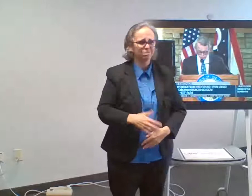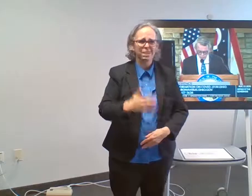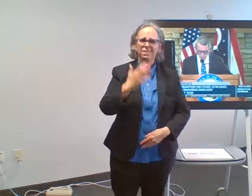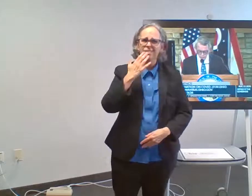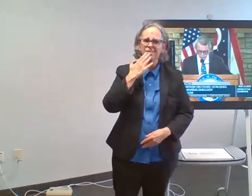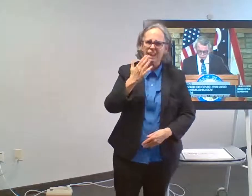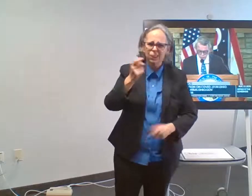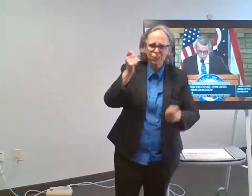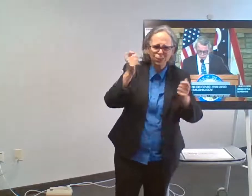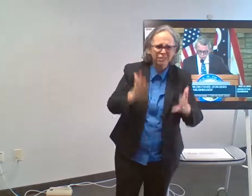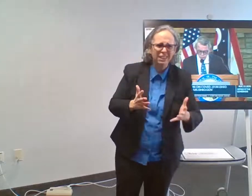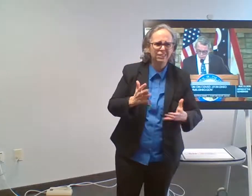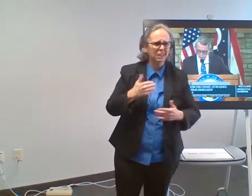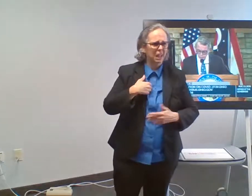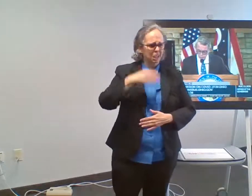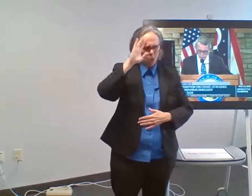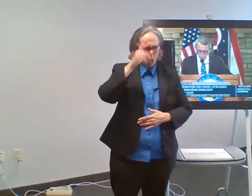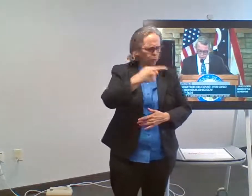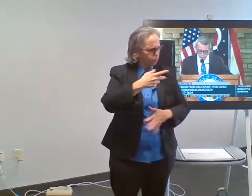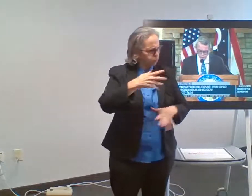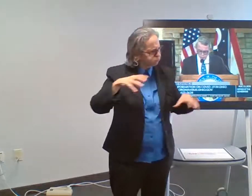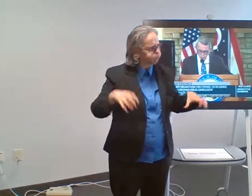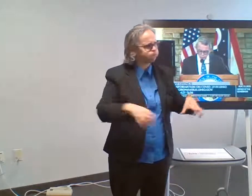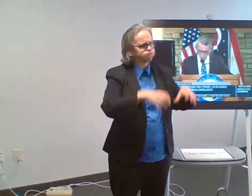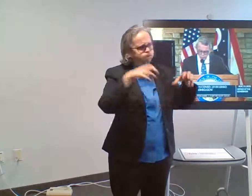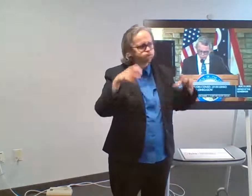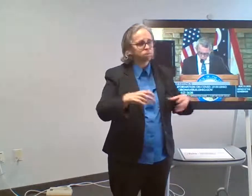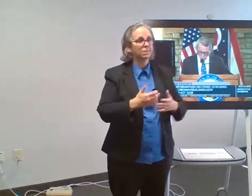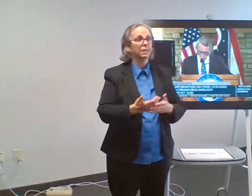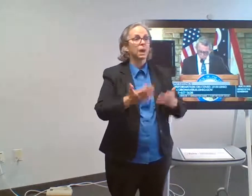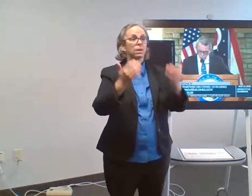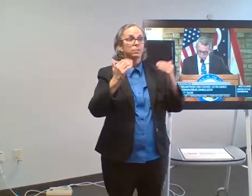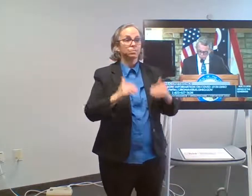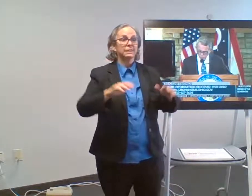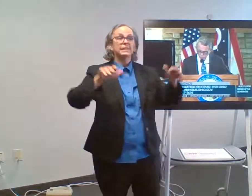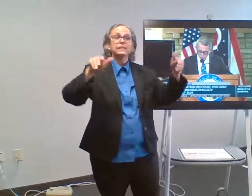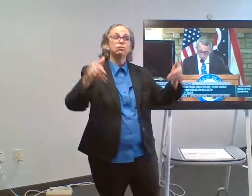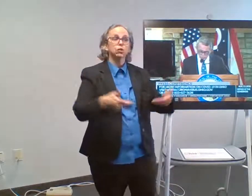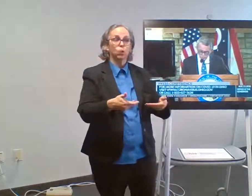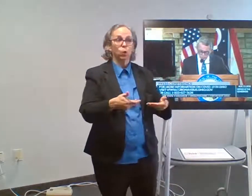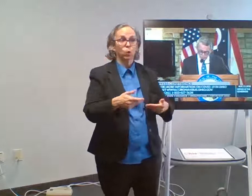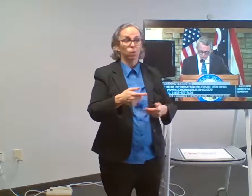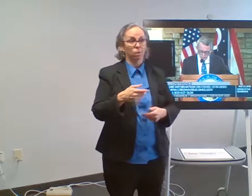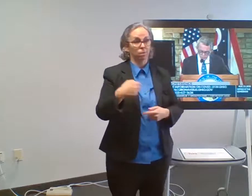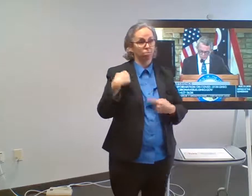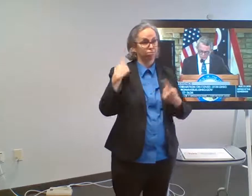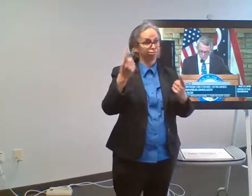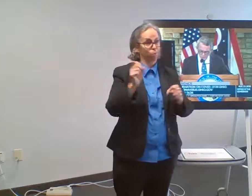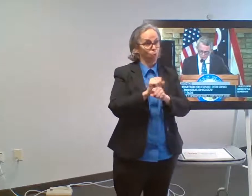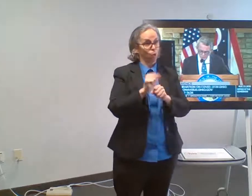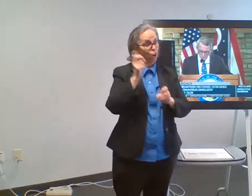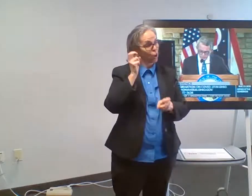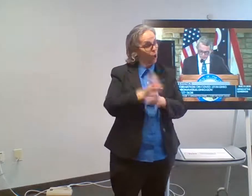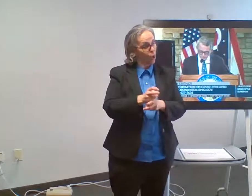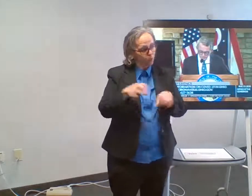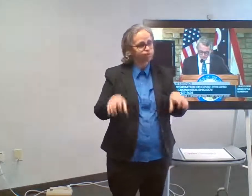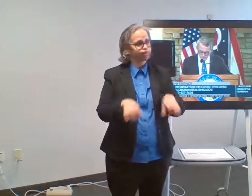very hard on this. Let me also introduce someone who has also worked very hard on this, a member of my